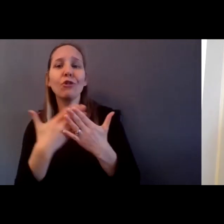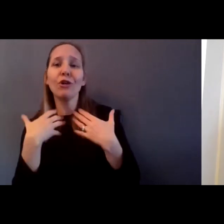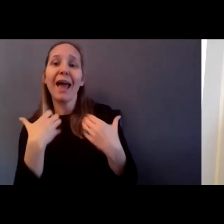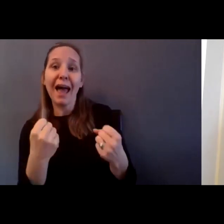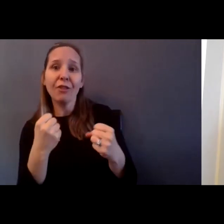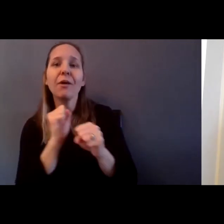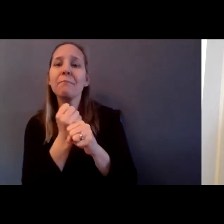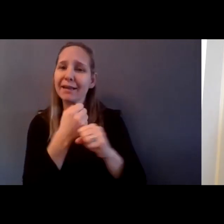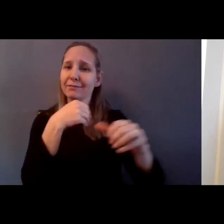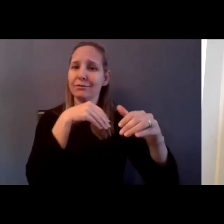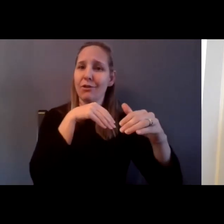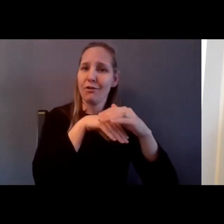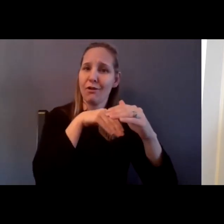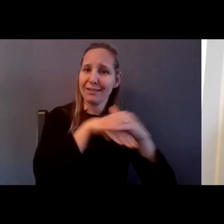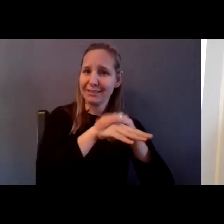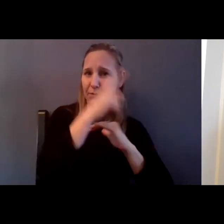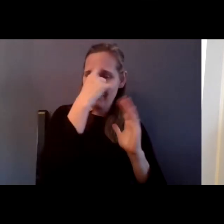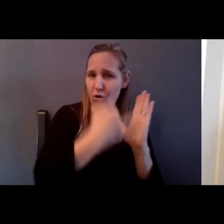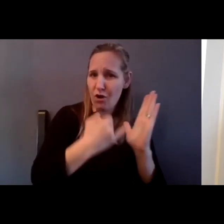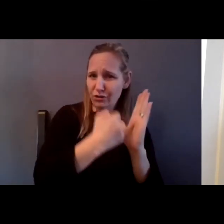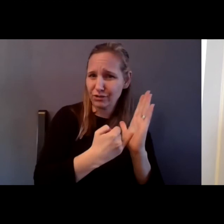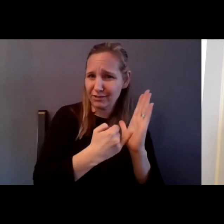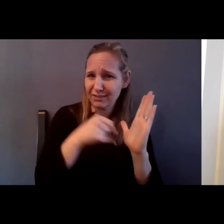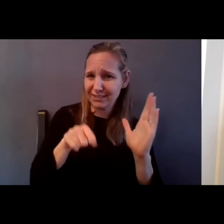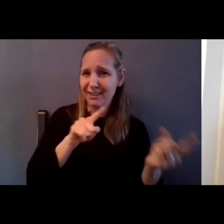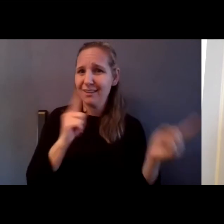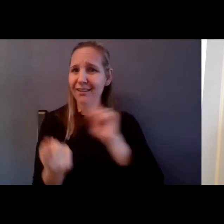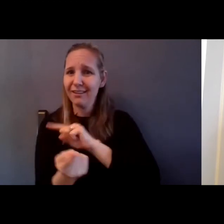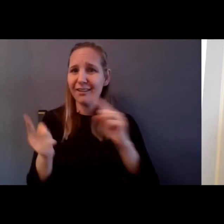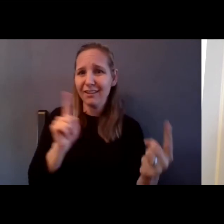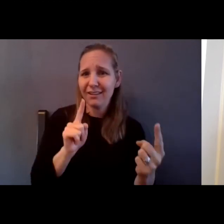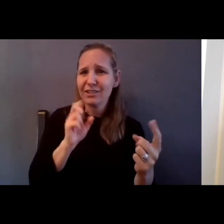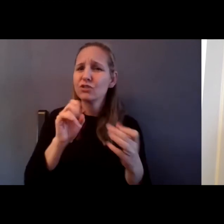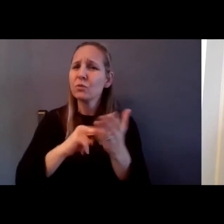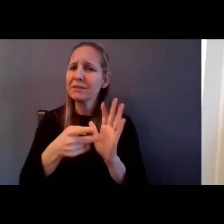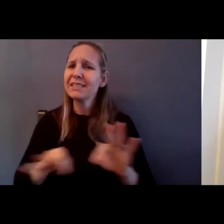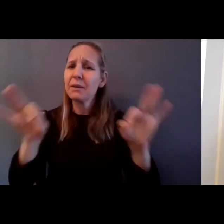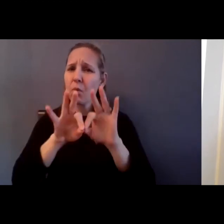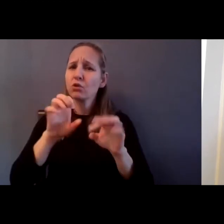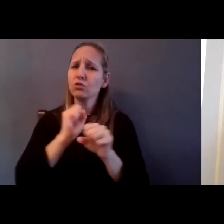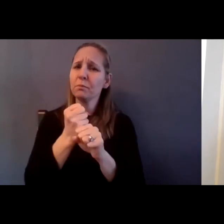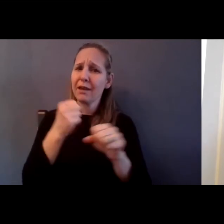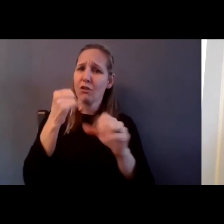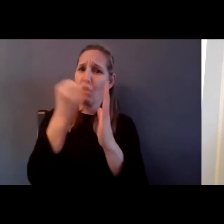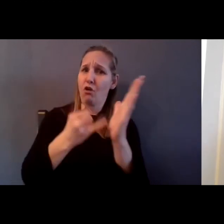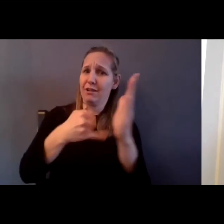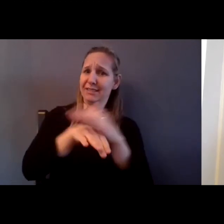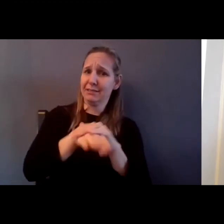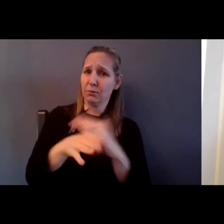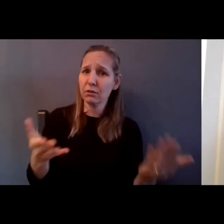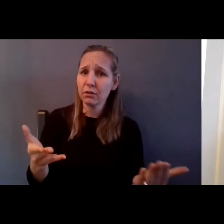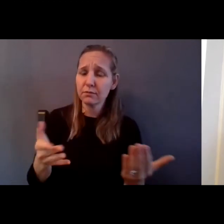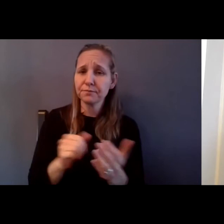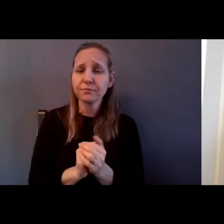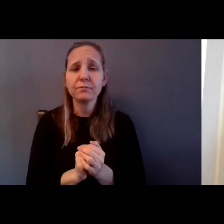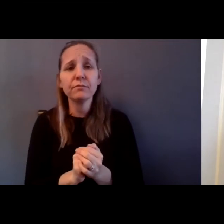accessible. And there needs to be a conversation around making accessible arts, therefore. There are also